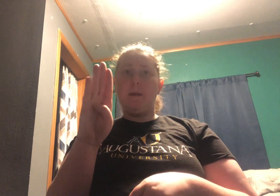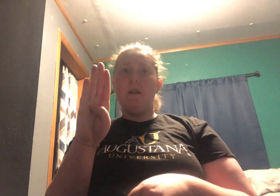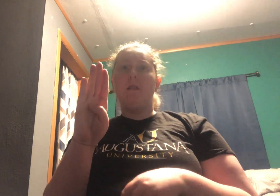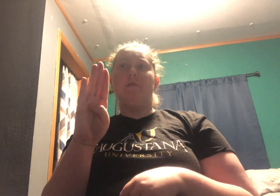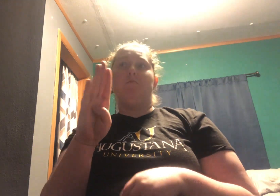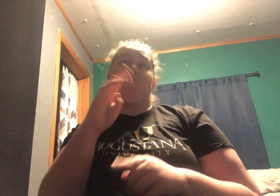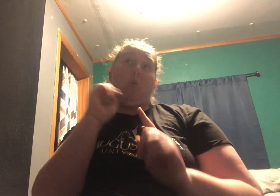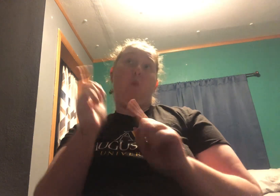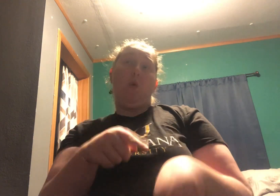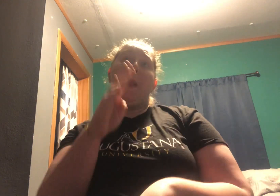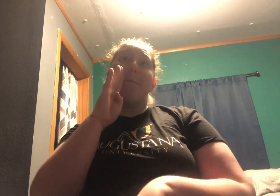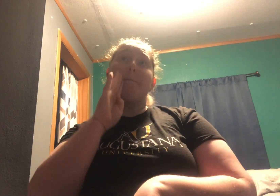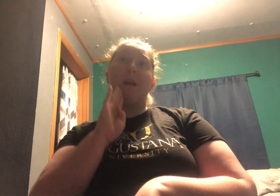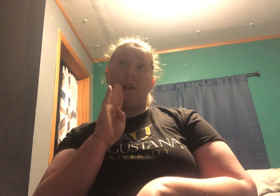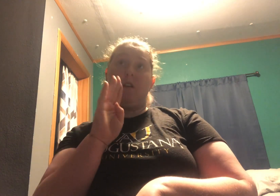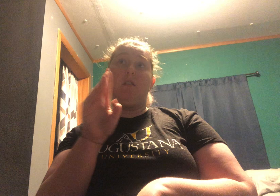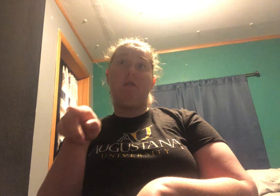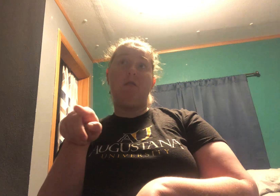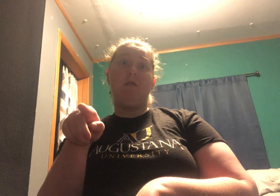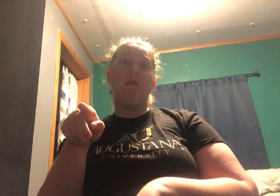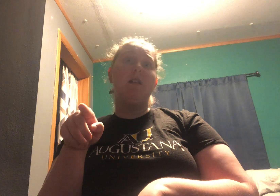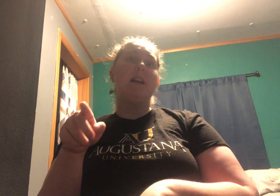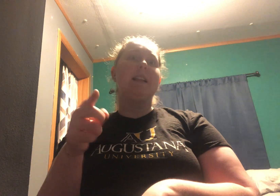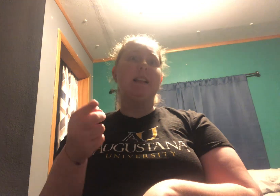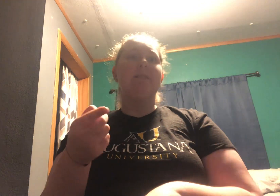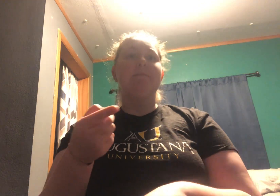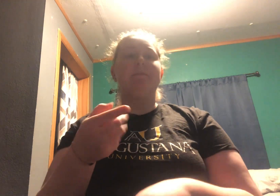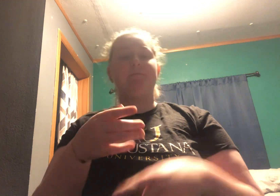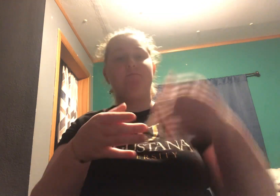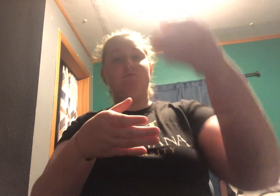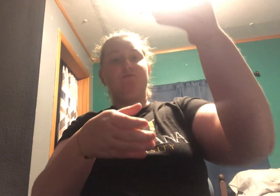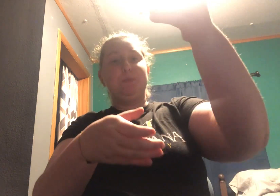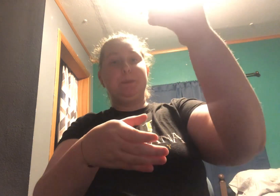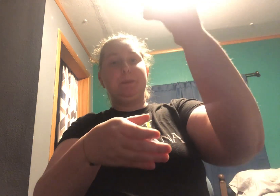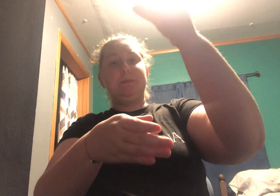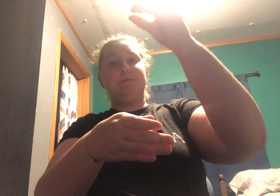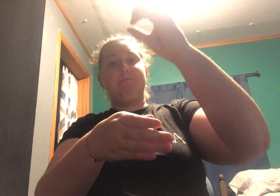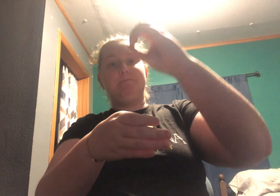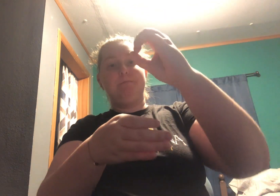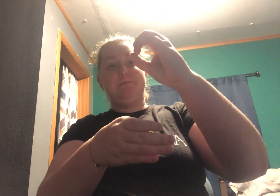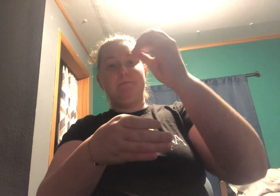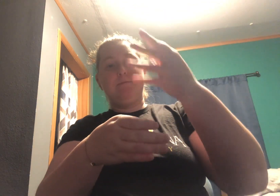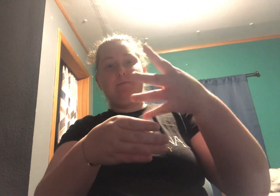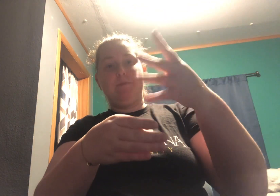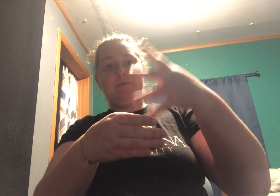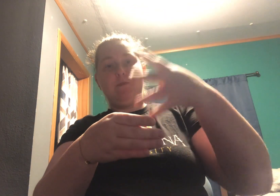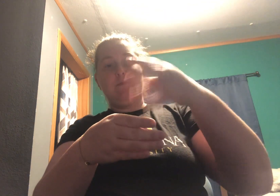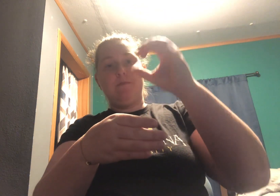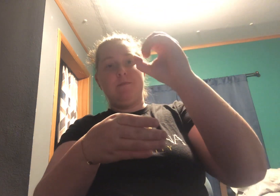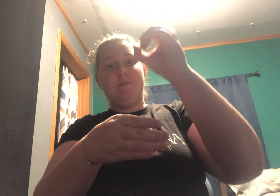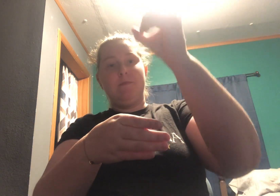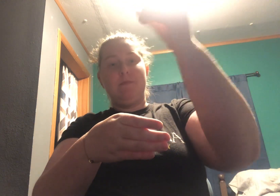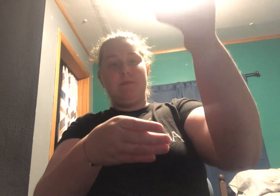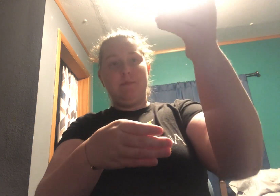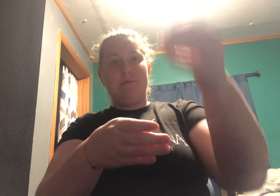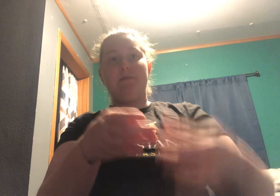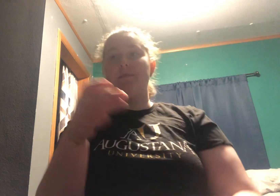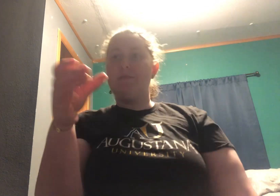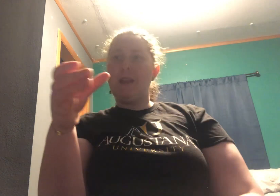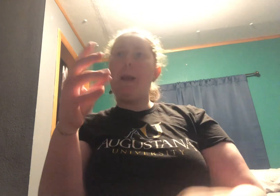this, beer from draft. So the word draft sort of means beer on tap. That